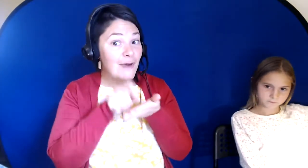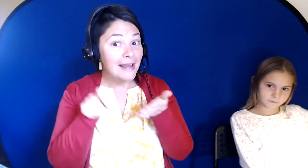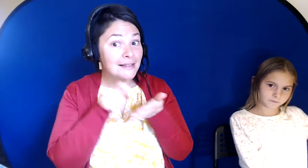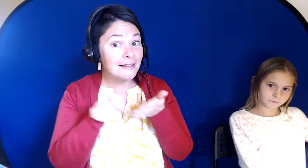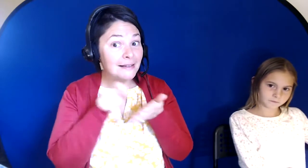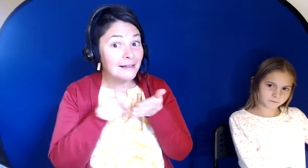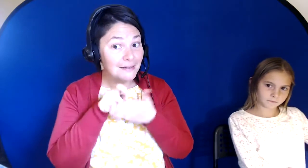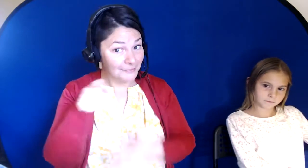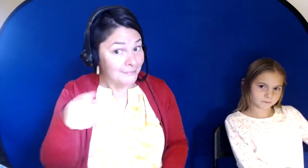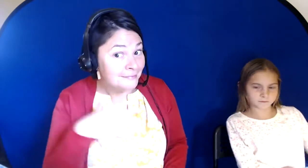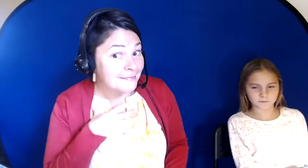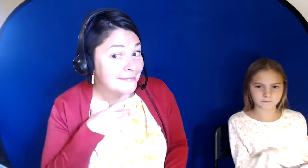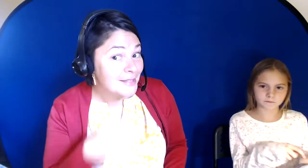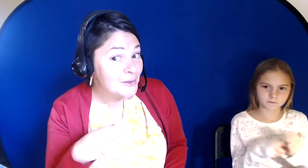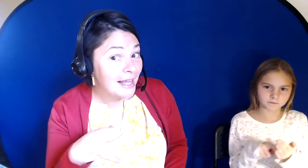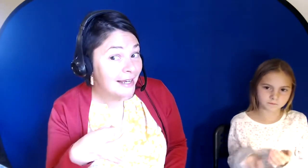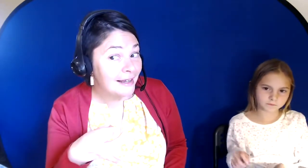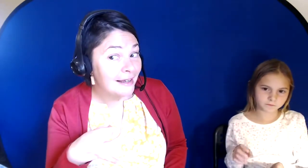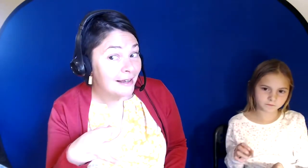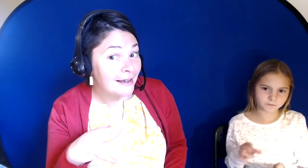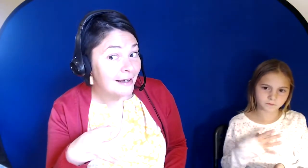Right. You like?